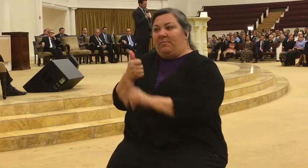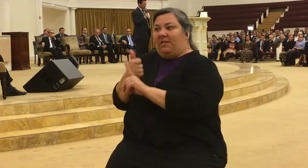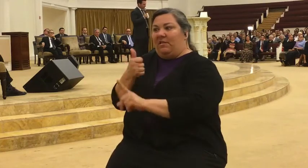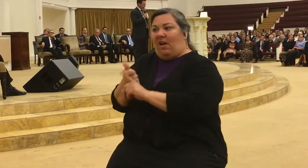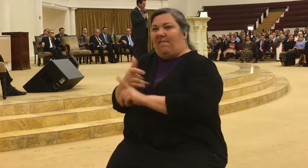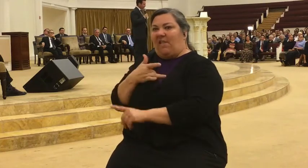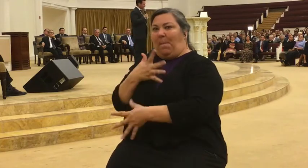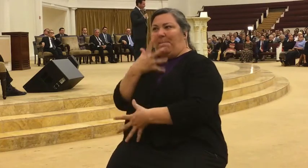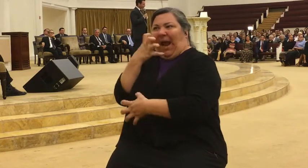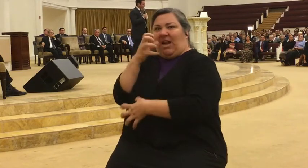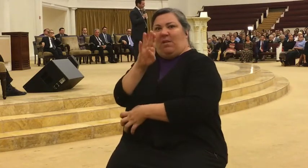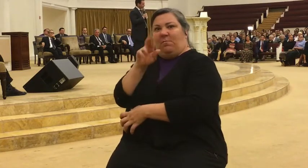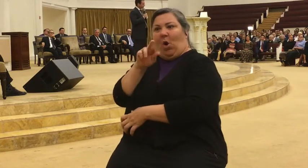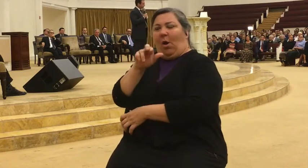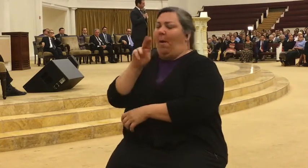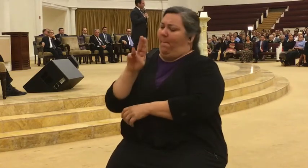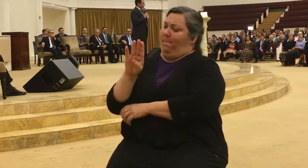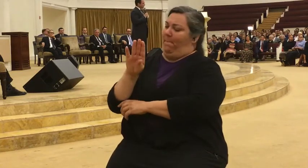at Barney.